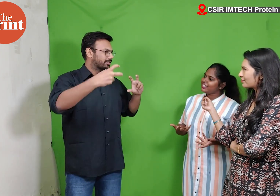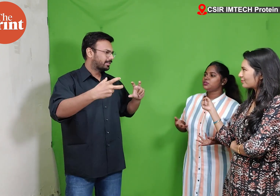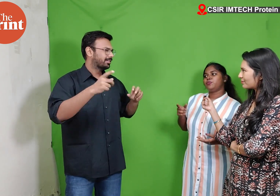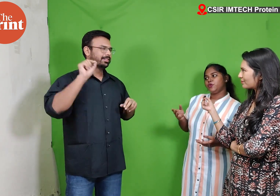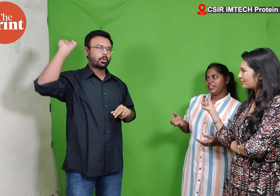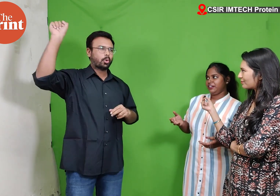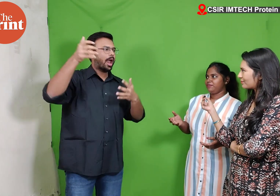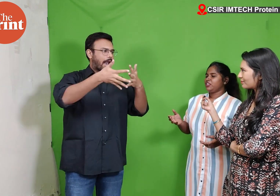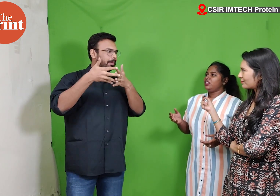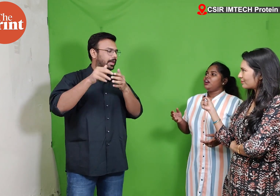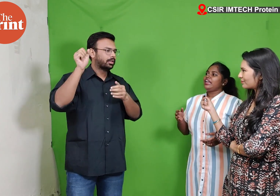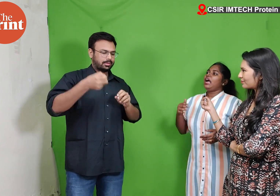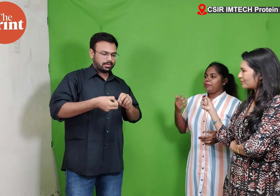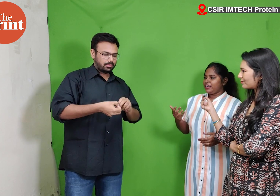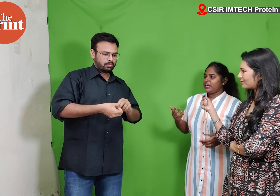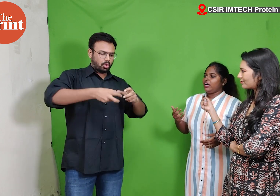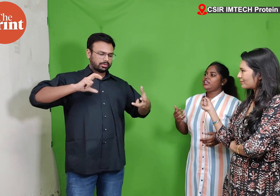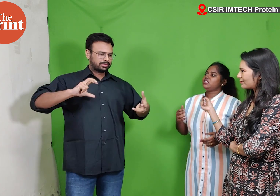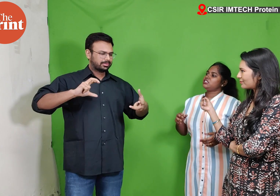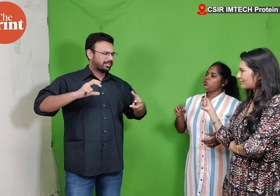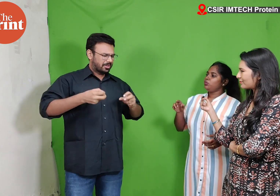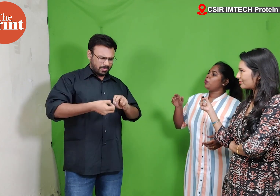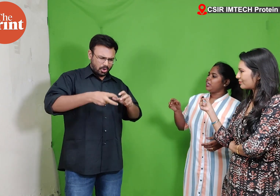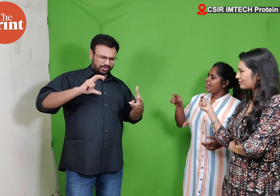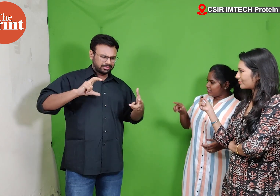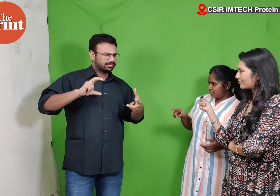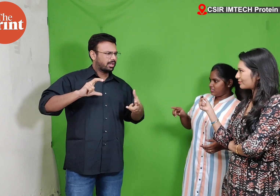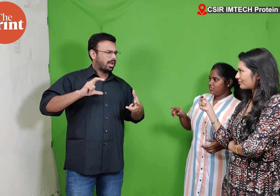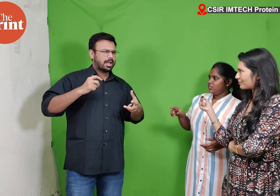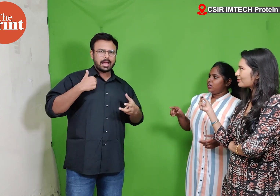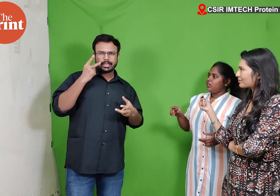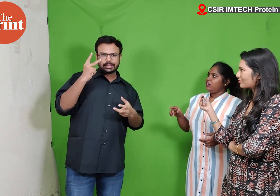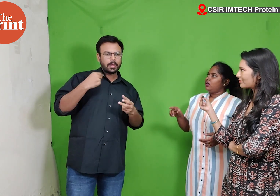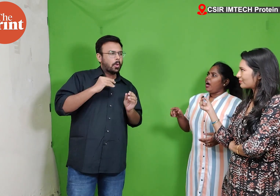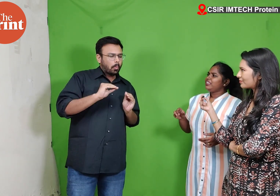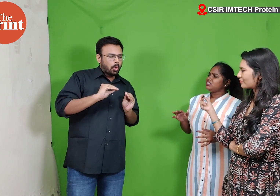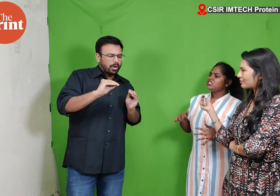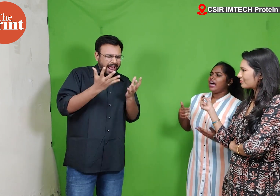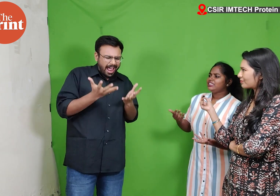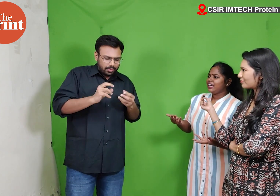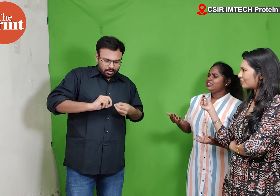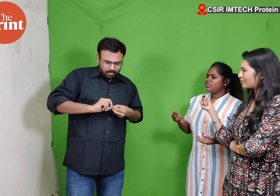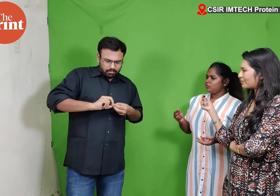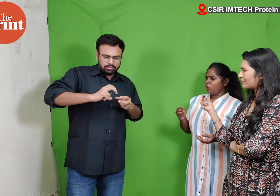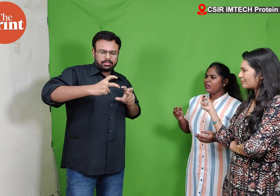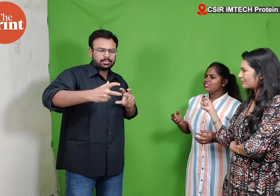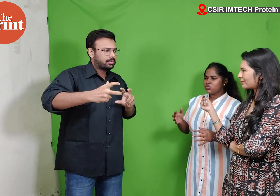the sign for protein is heavy in movement. So, we made it more flexible